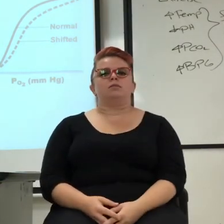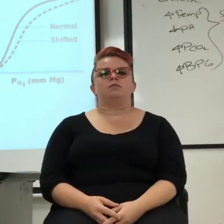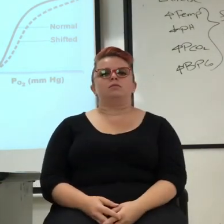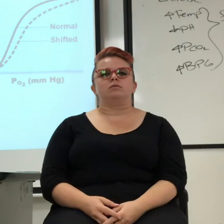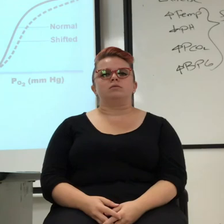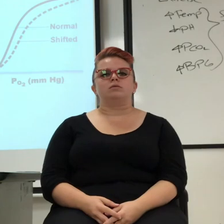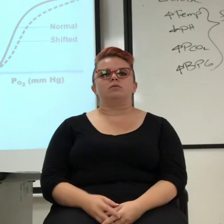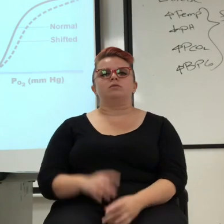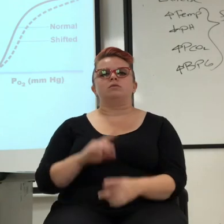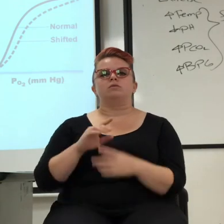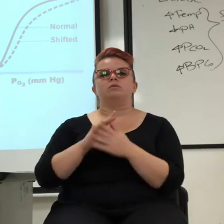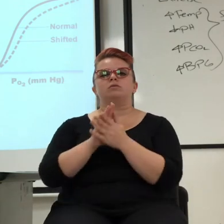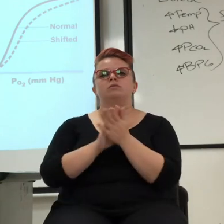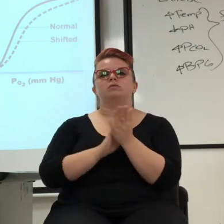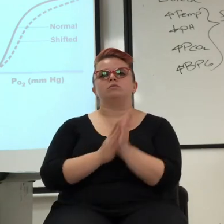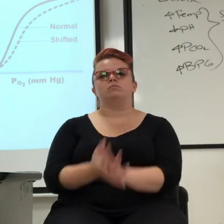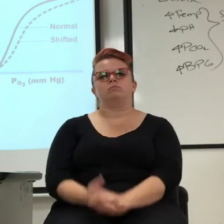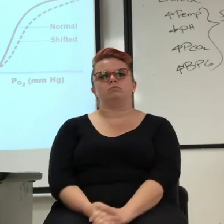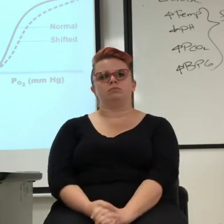causes a shift